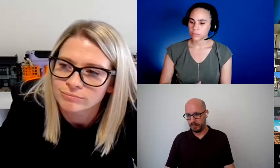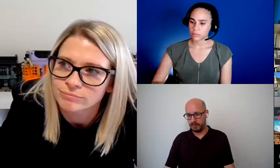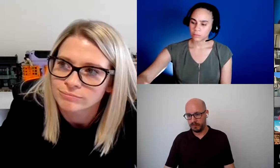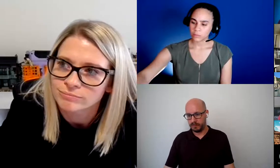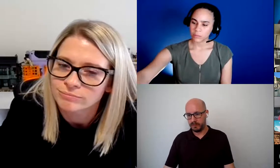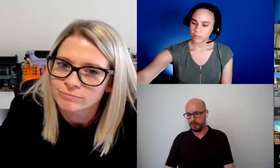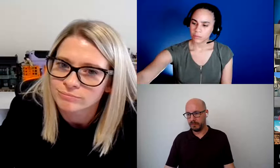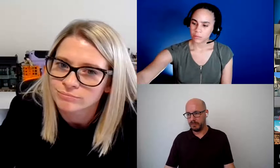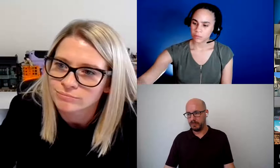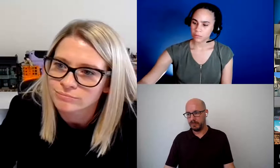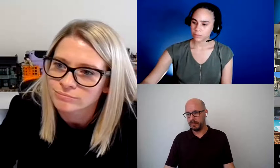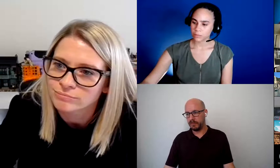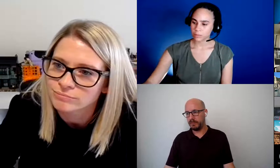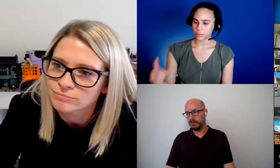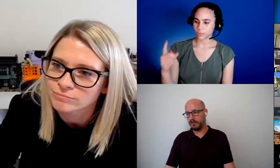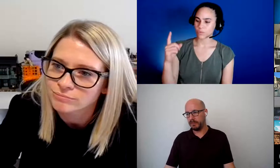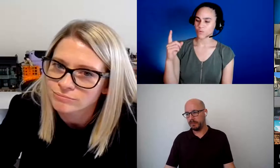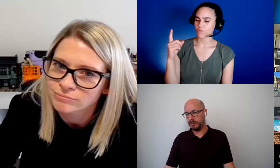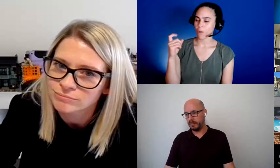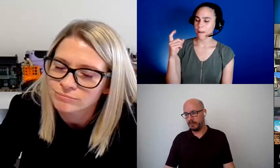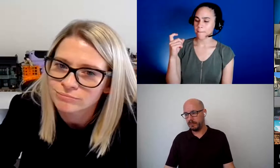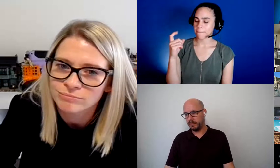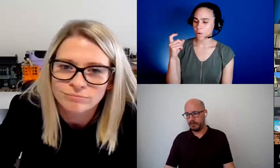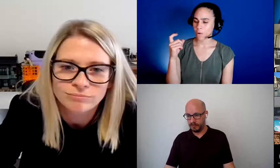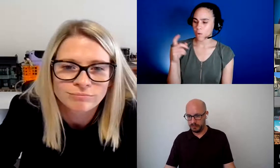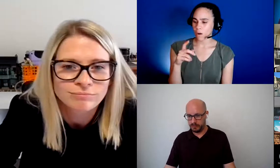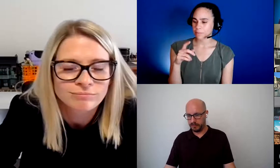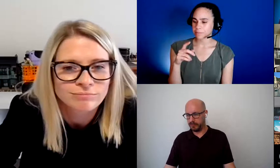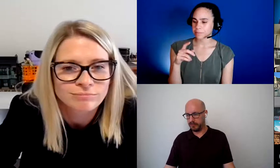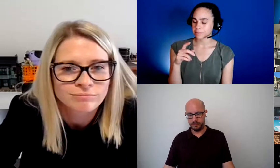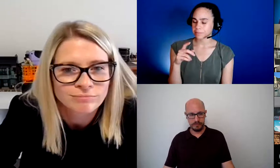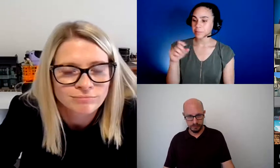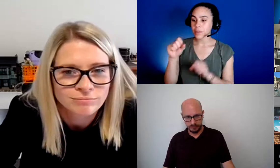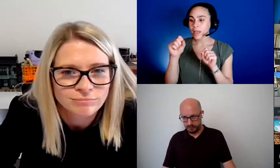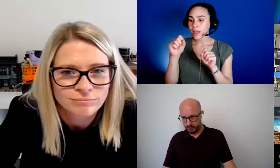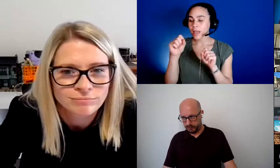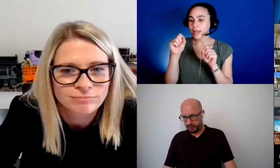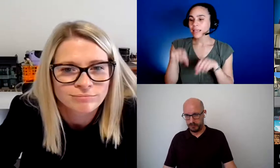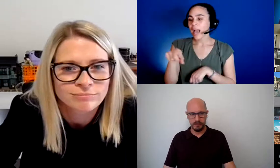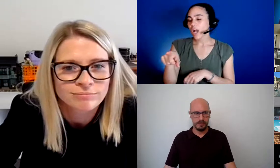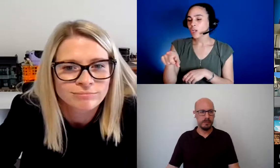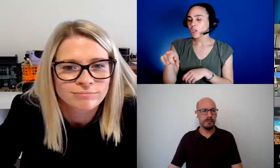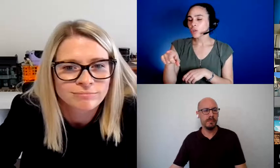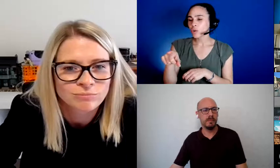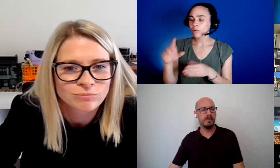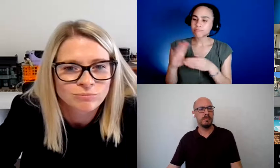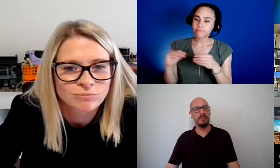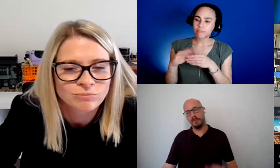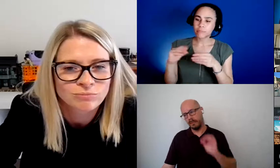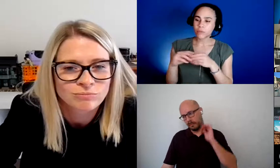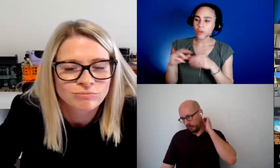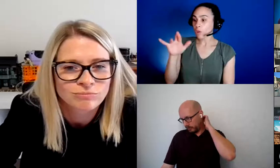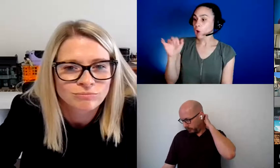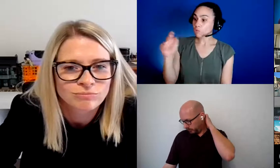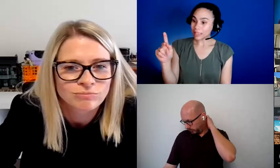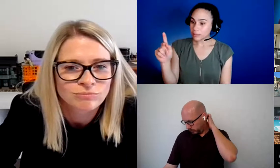And then there's one more. Can you speak? Pardon me. Can you speak to the risk of deaf and hard of hearing people's health